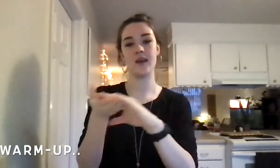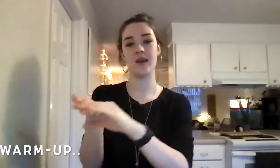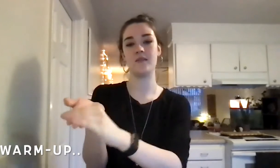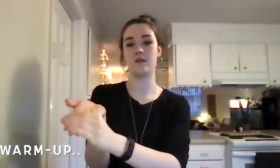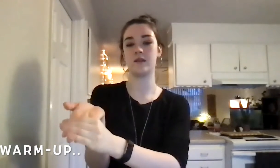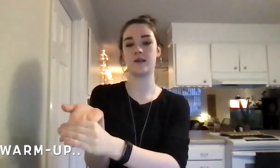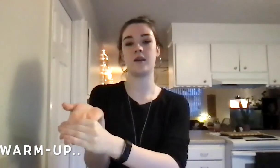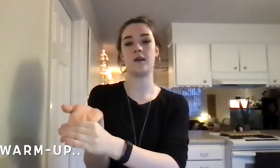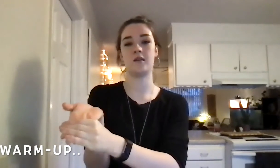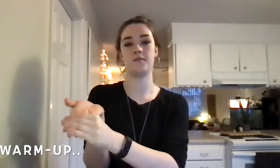And the other side.